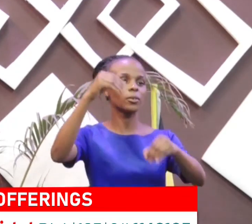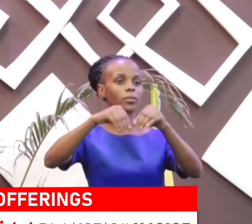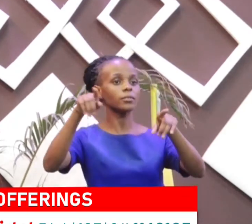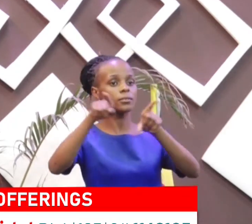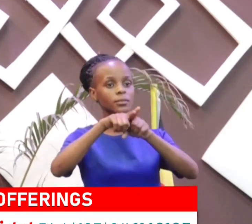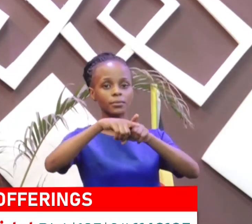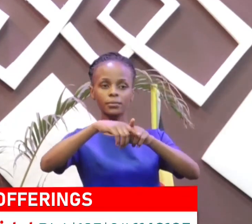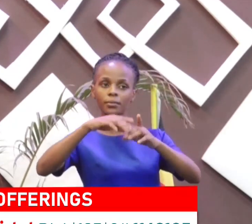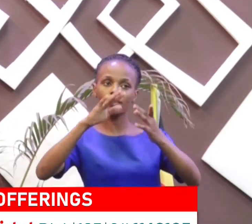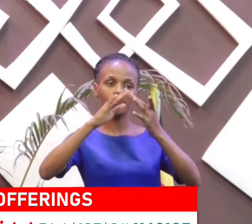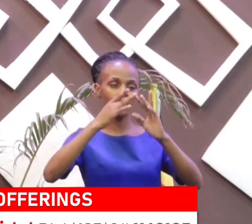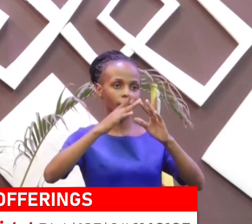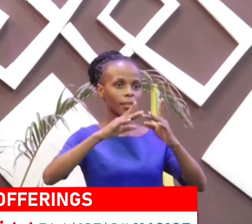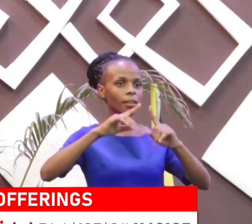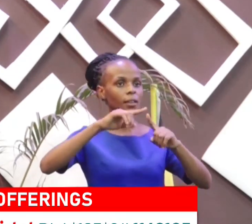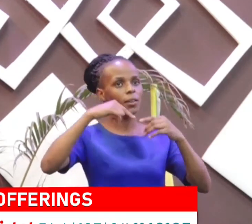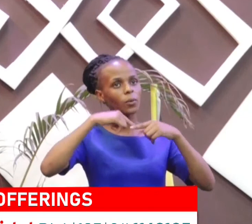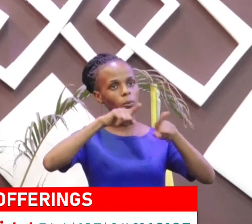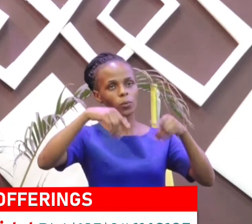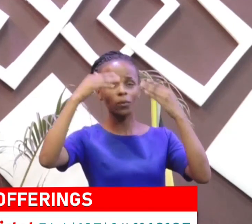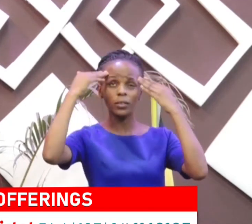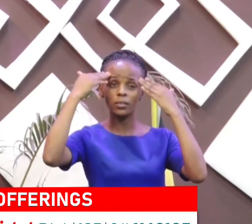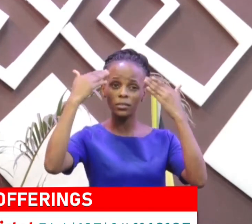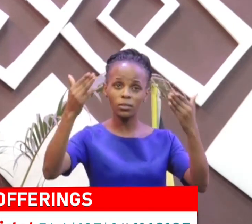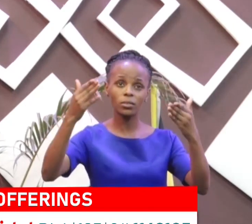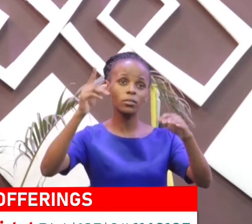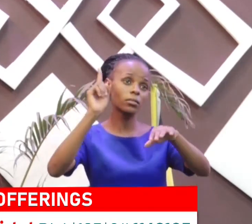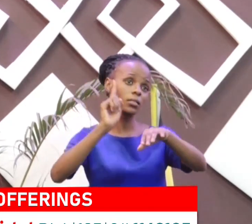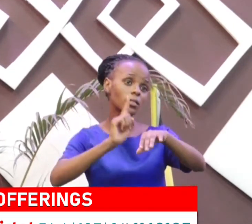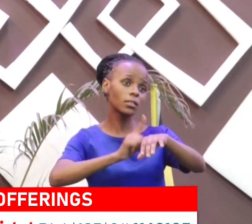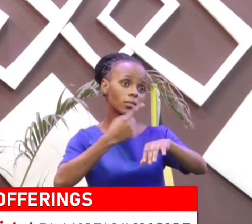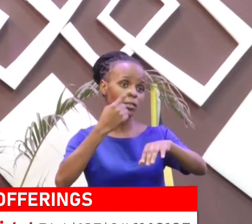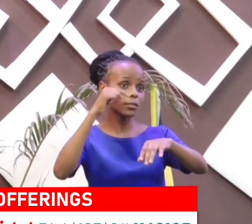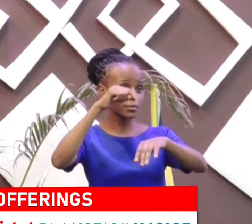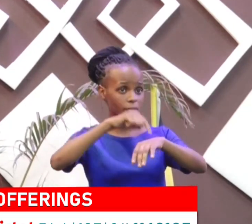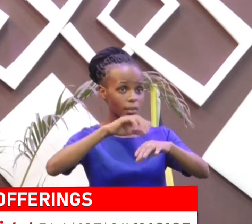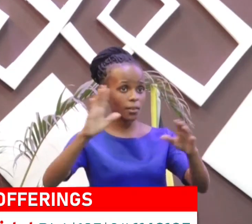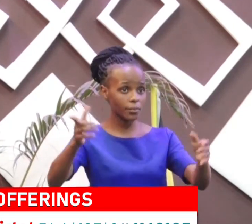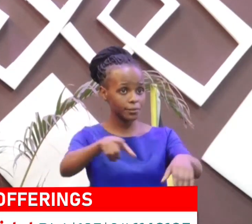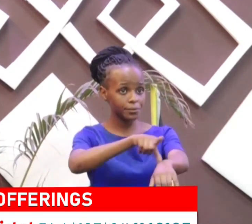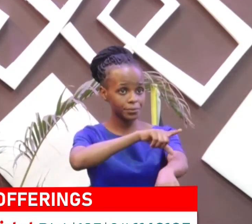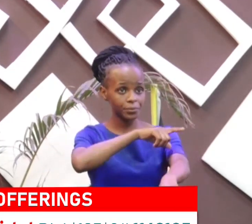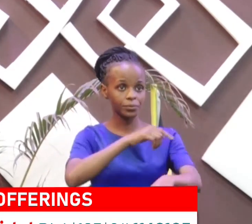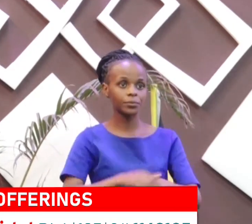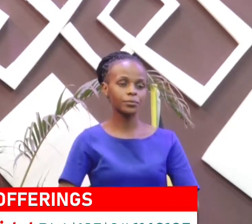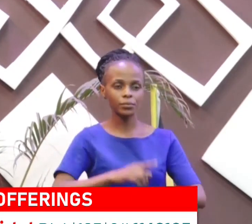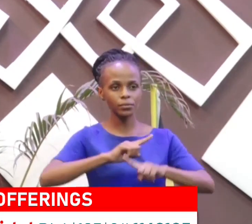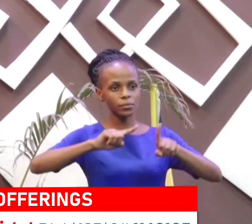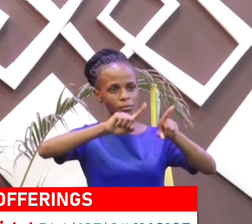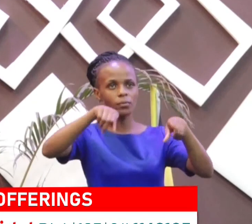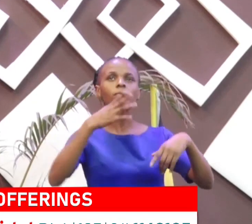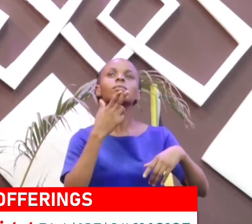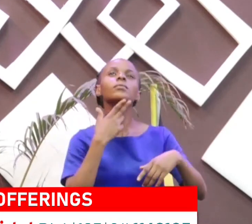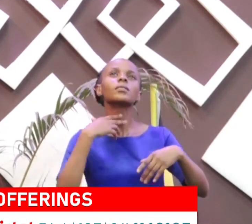become virtual. And we can't tell how long it's going to be. But we